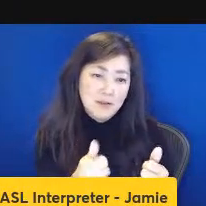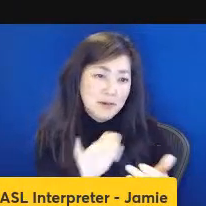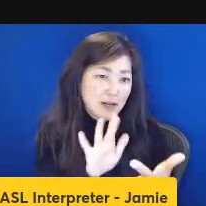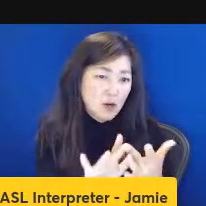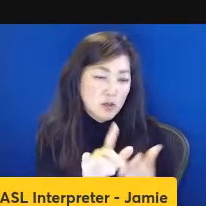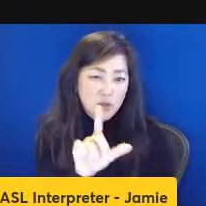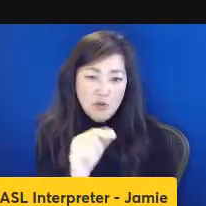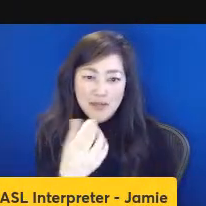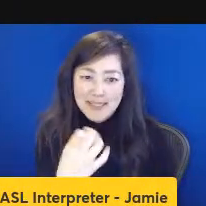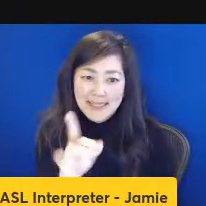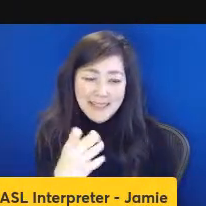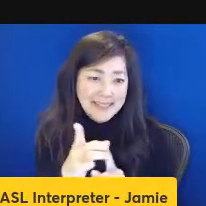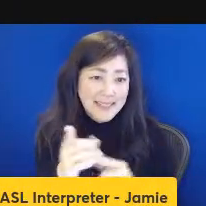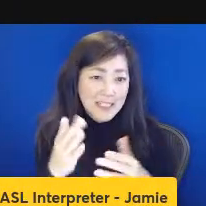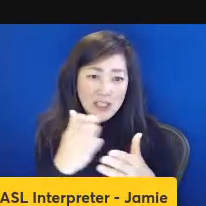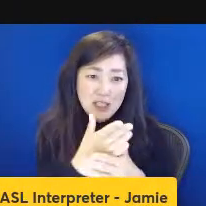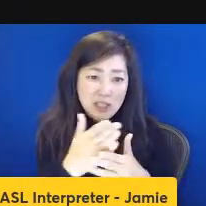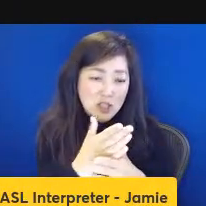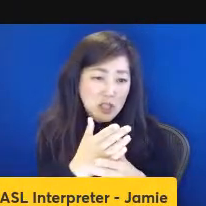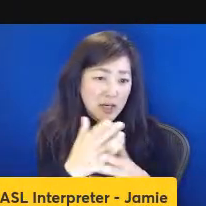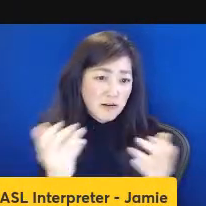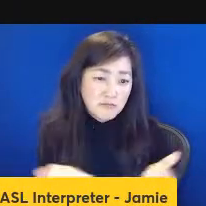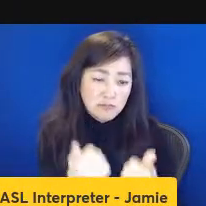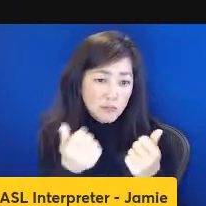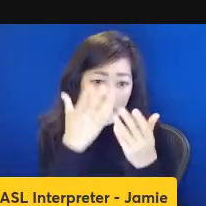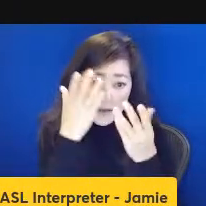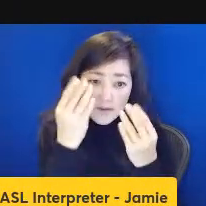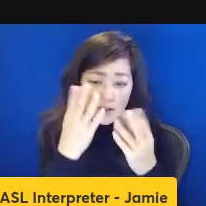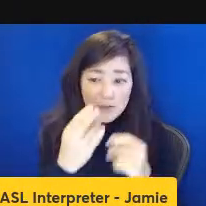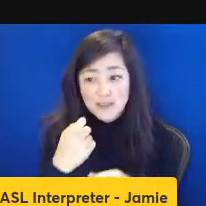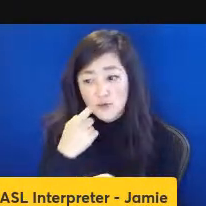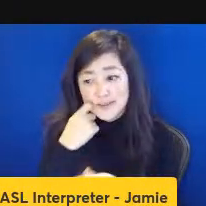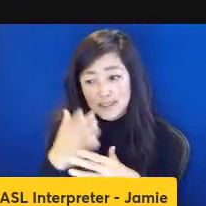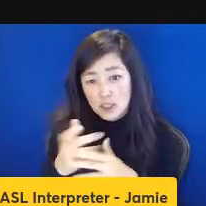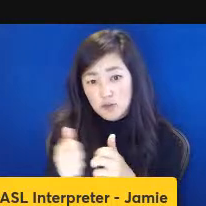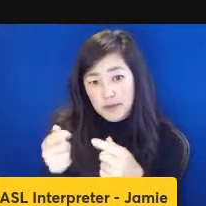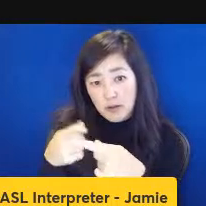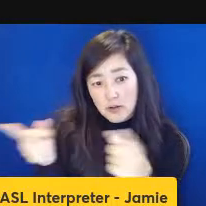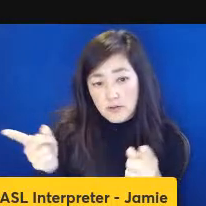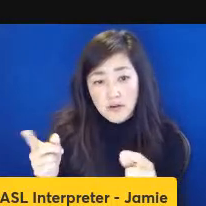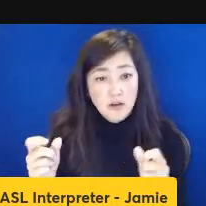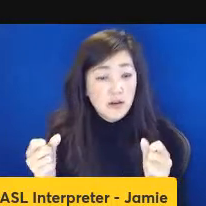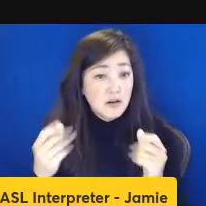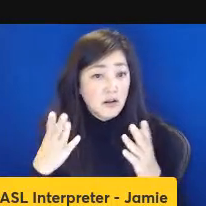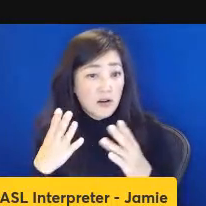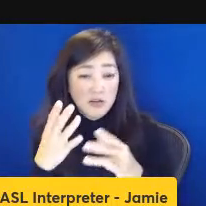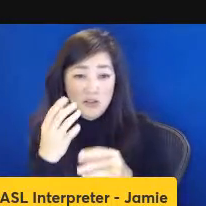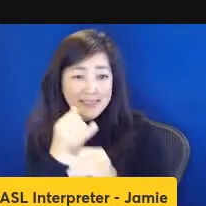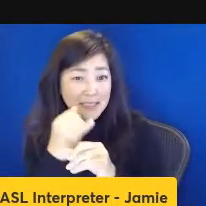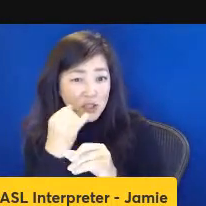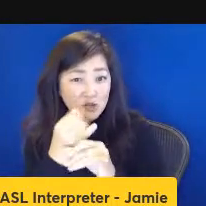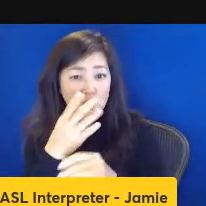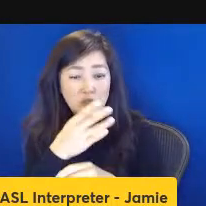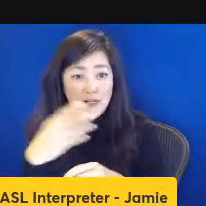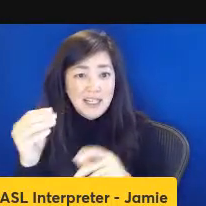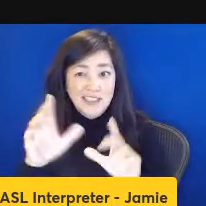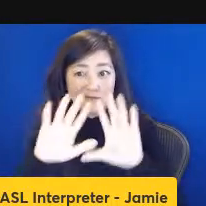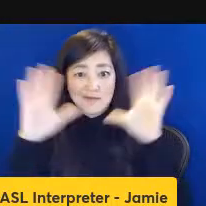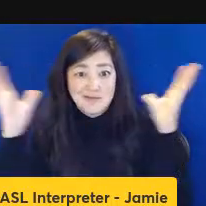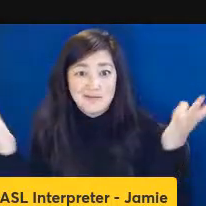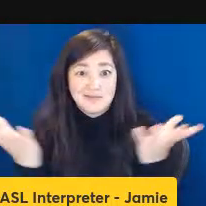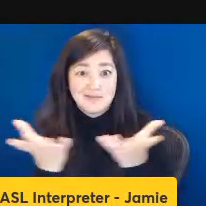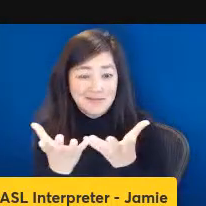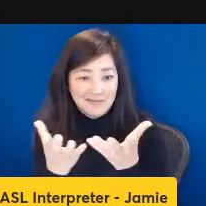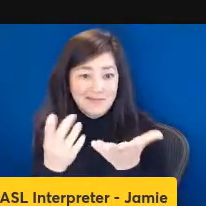2018 to share a lot of the information that she shared with you and a lot of the institutional and larger memory about